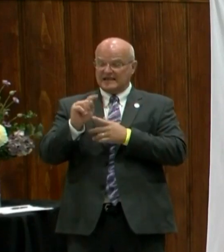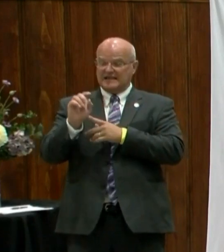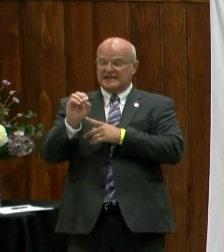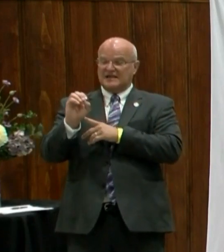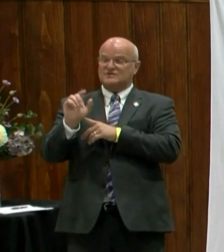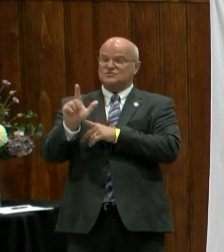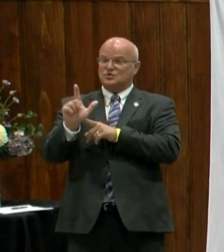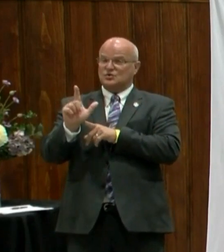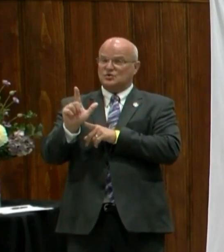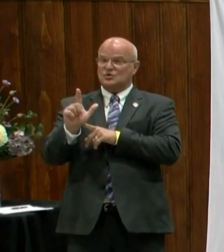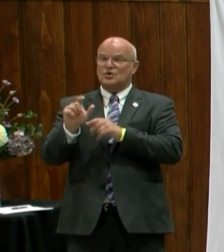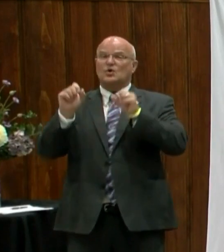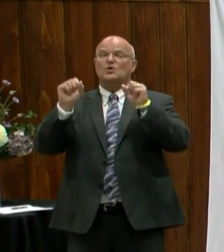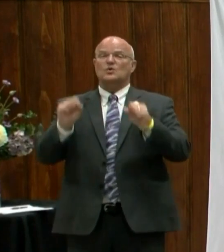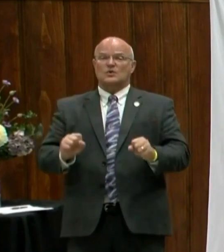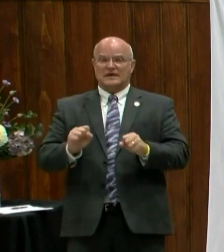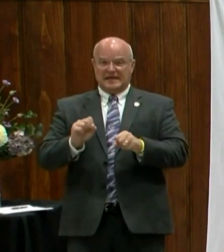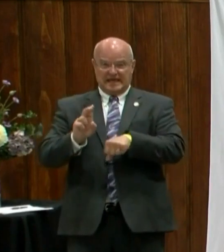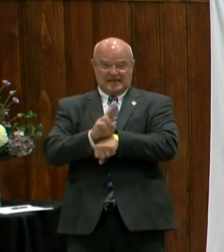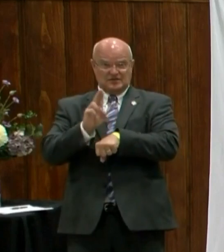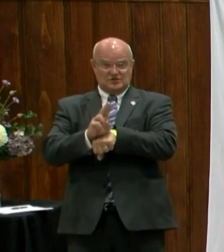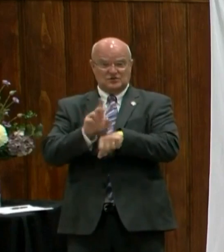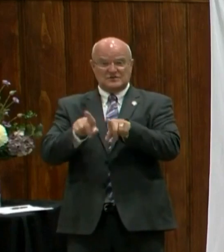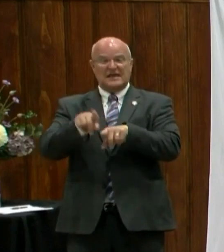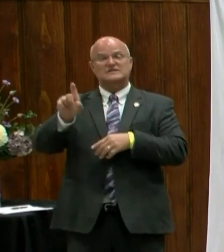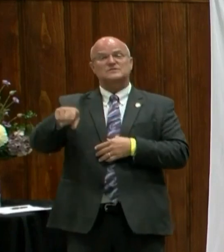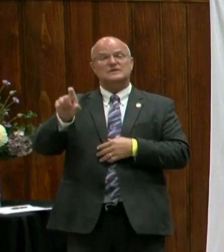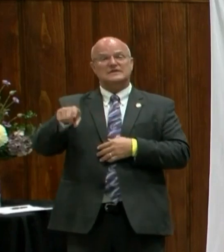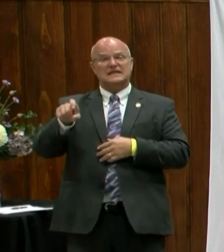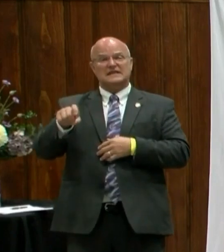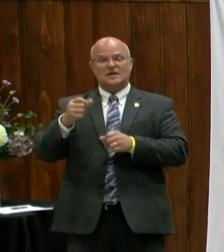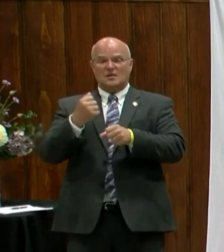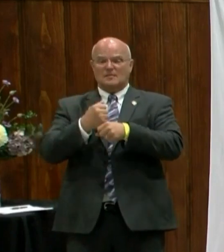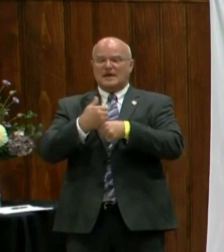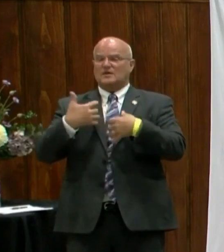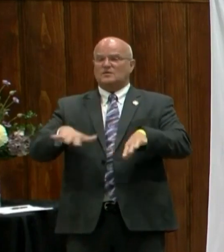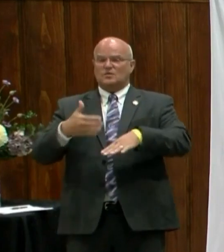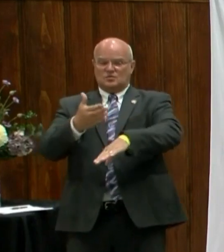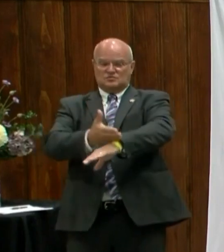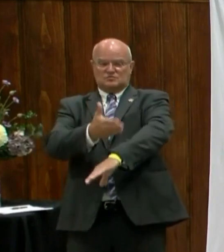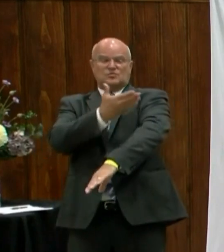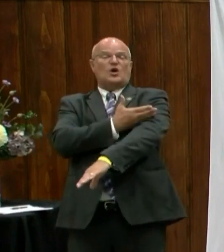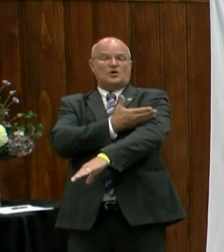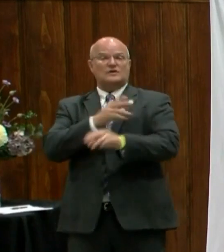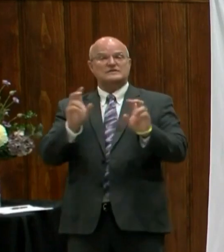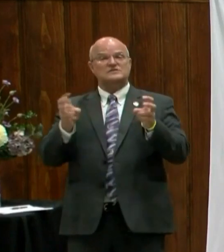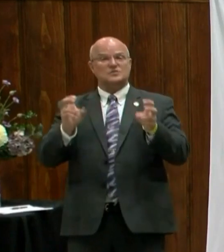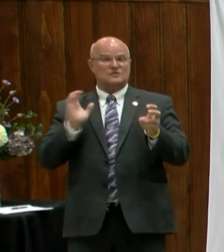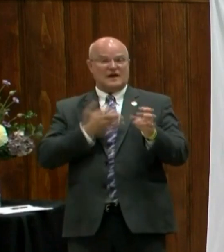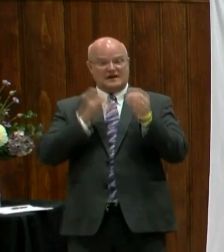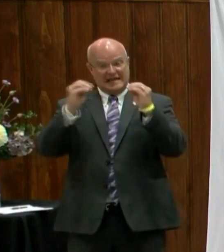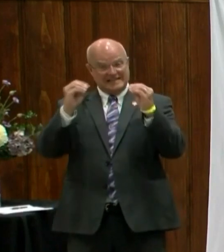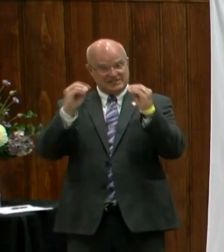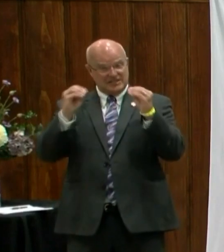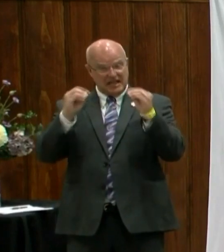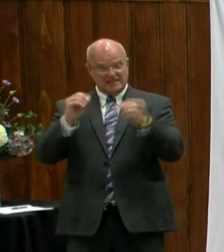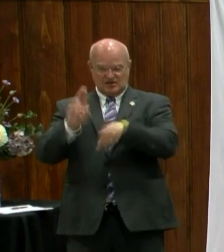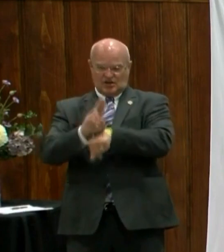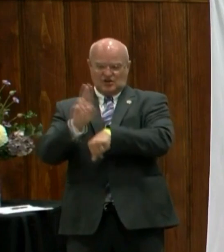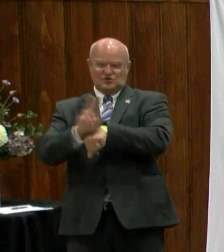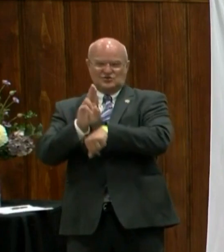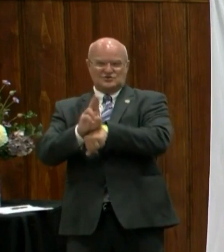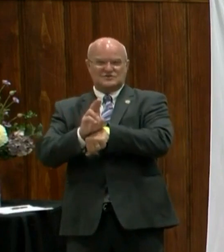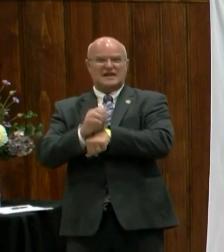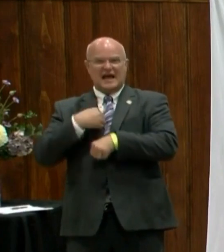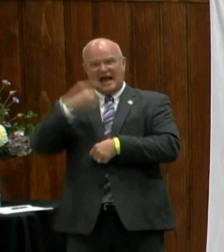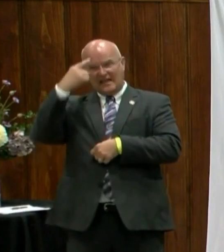tool that we can implement as we need it. We're making enormous progress in terms of our education, our usage